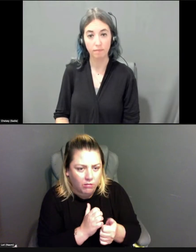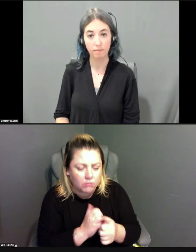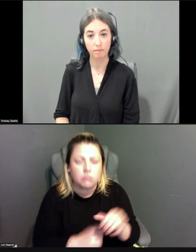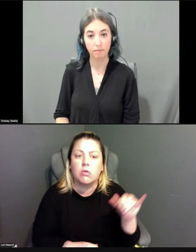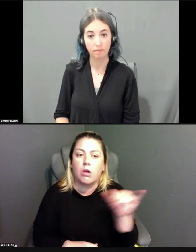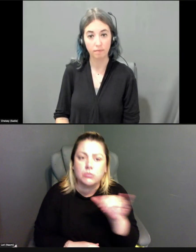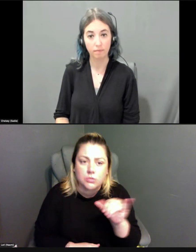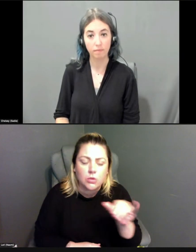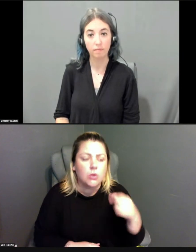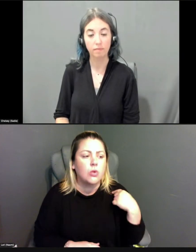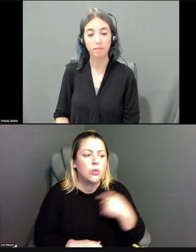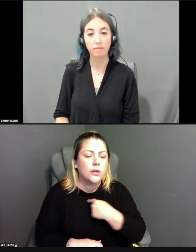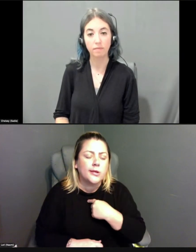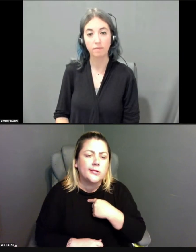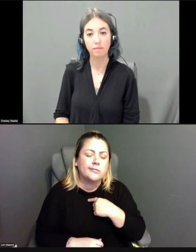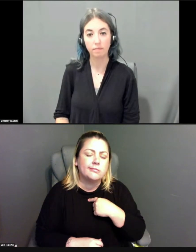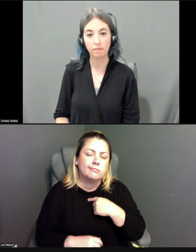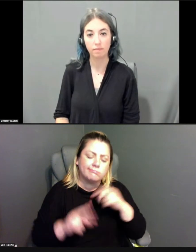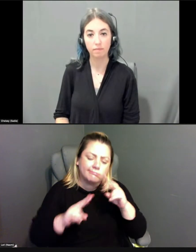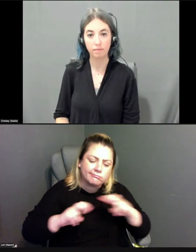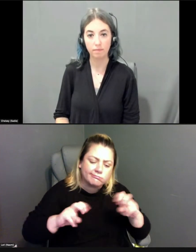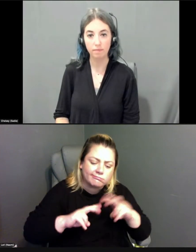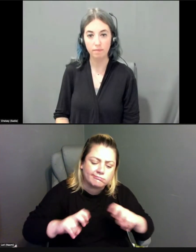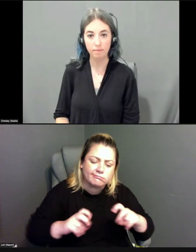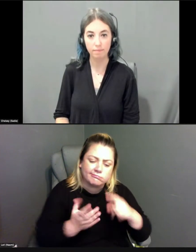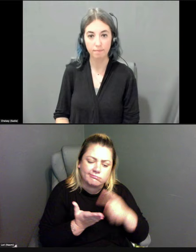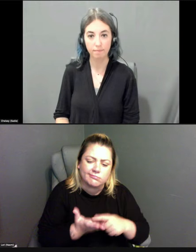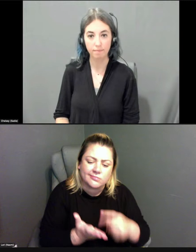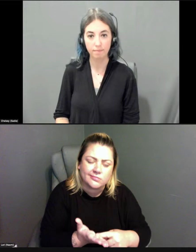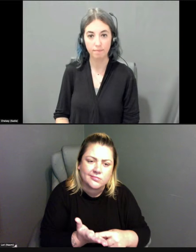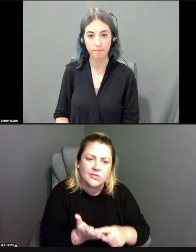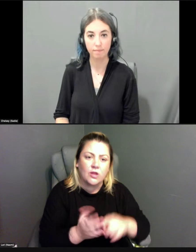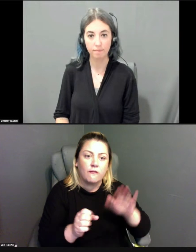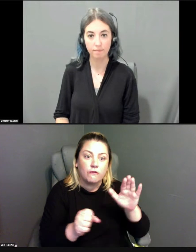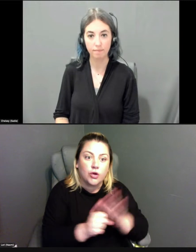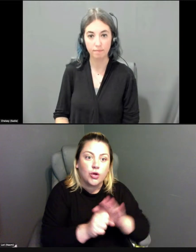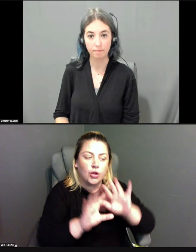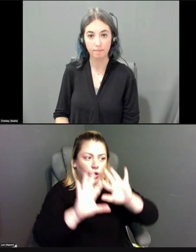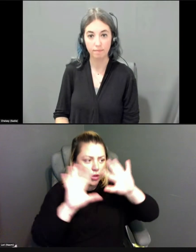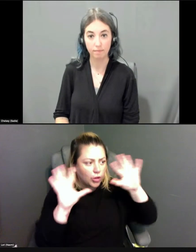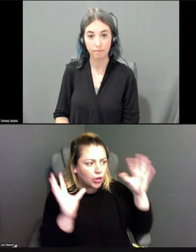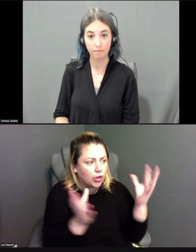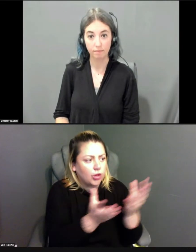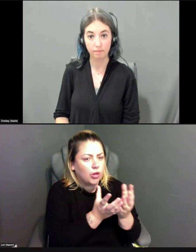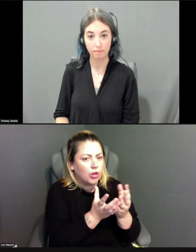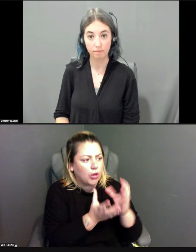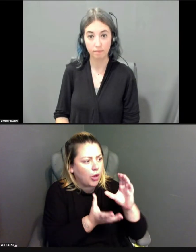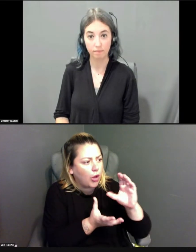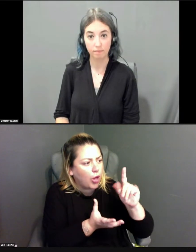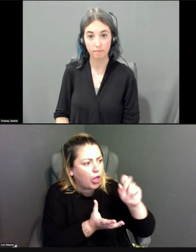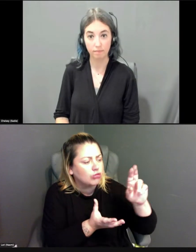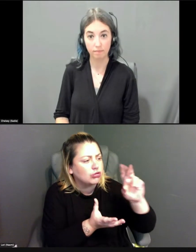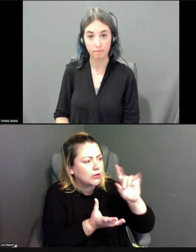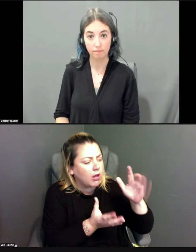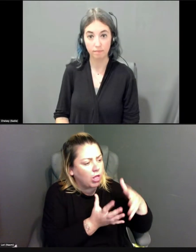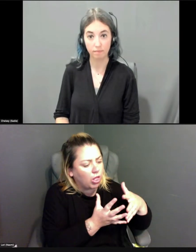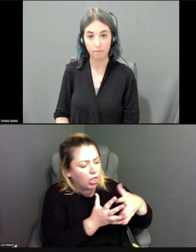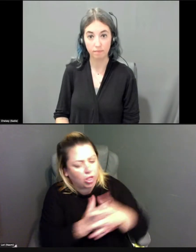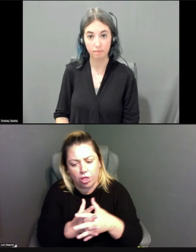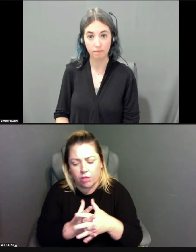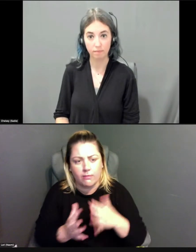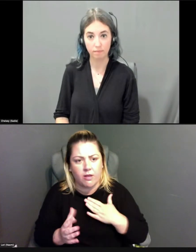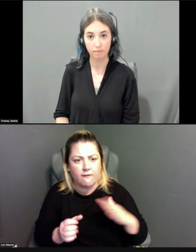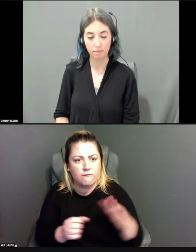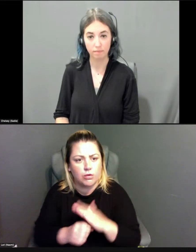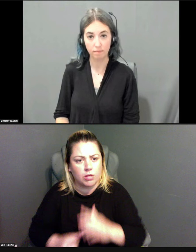ways that diet culture has found its way into the other areas of our lives, the areas